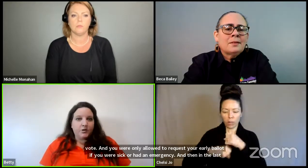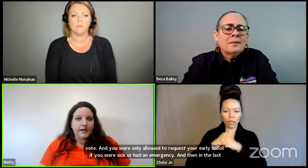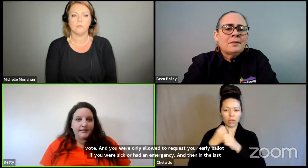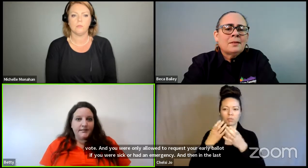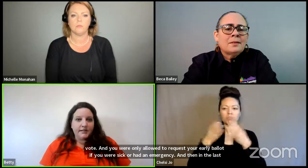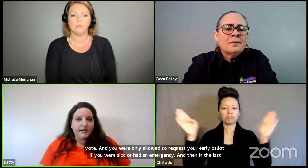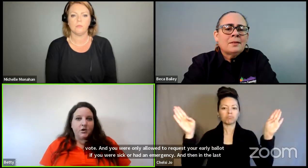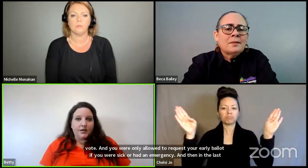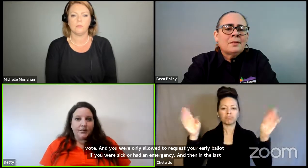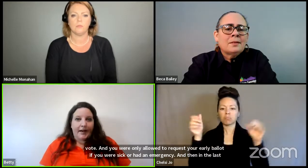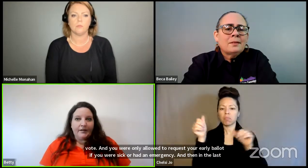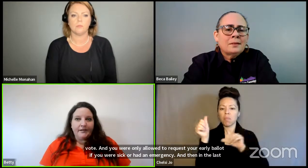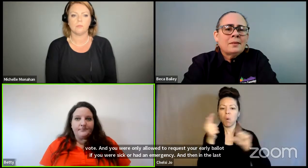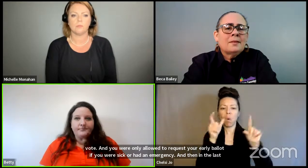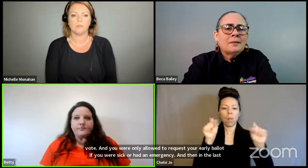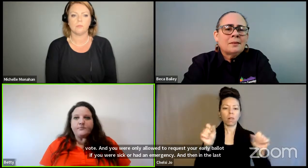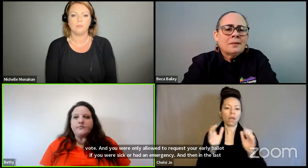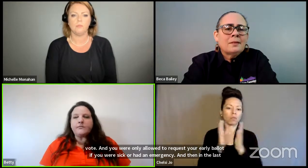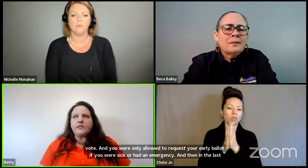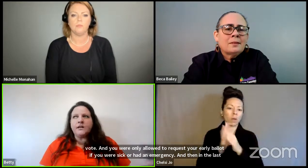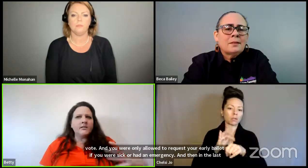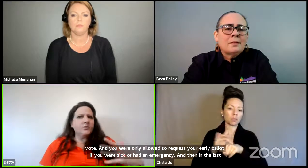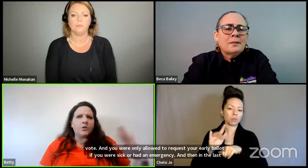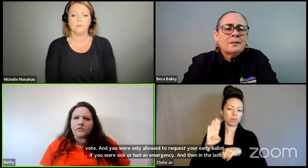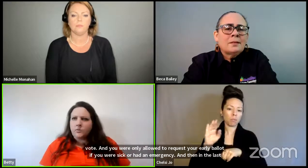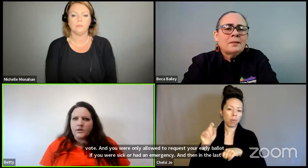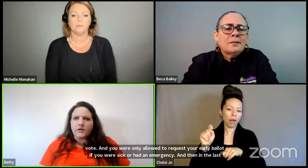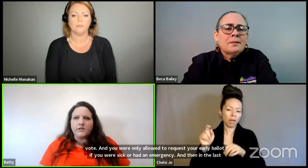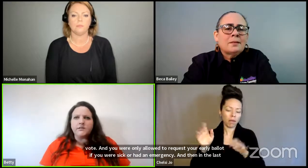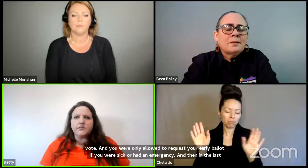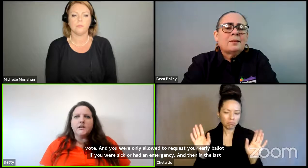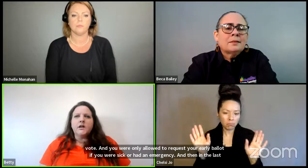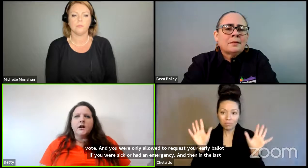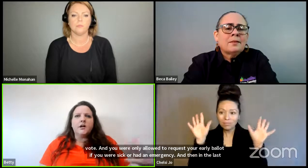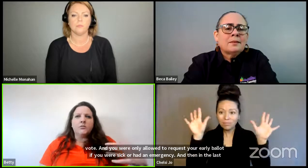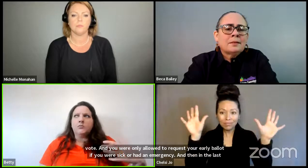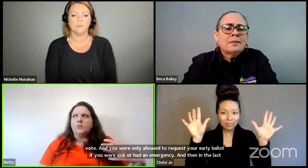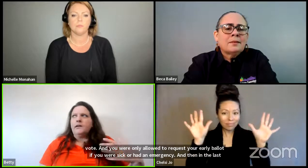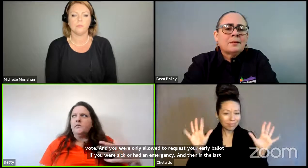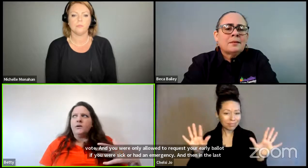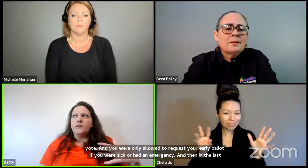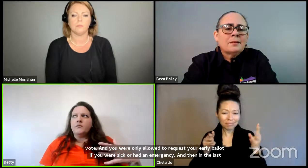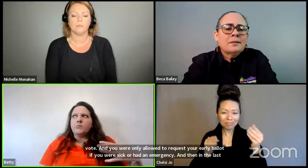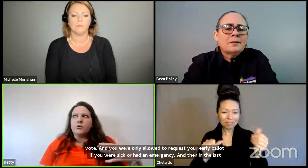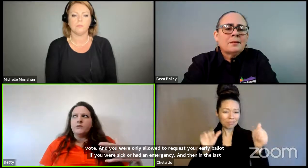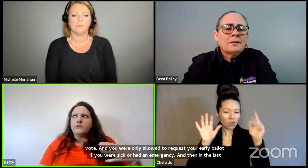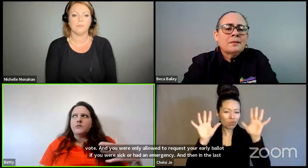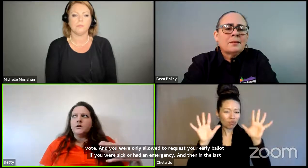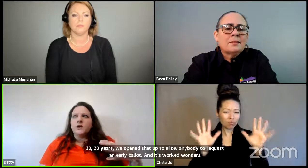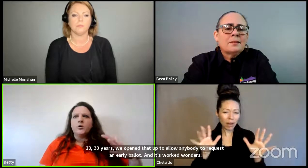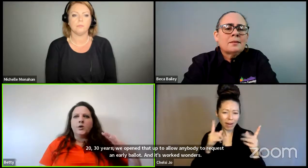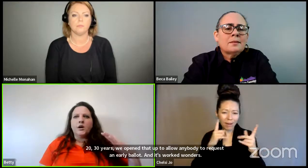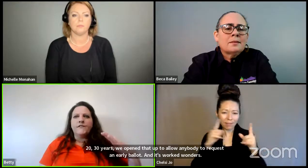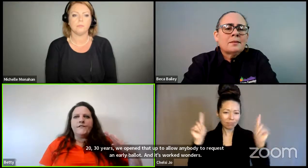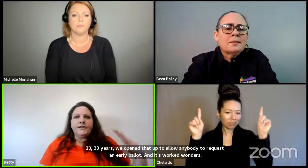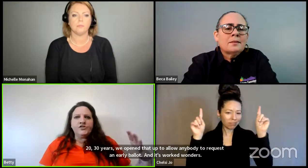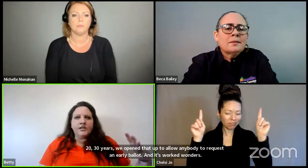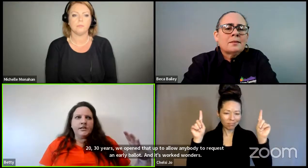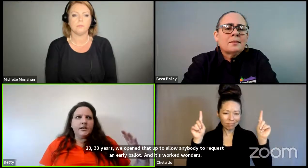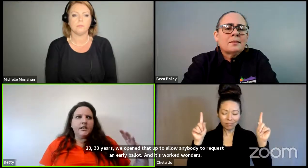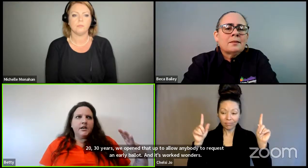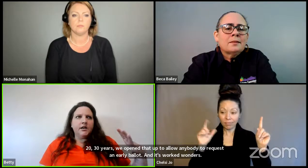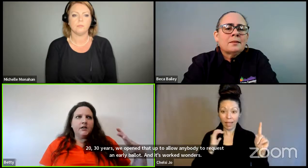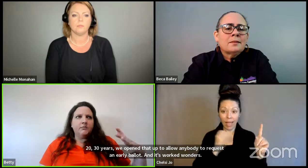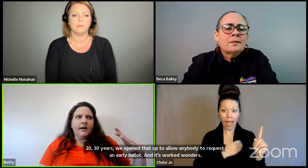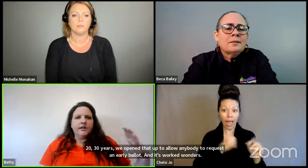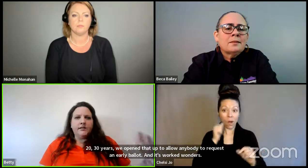to request an early ballot. And it's worked wonders. We have one of the most